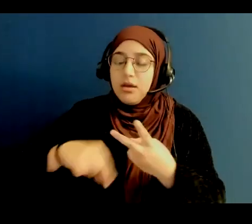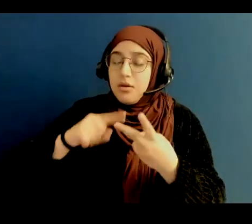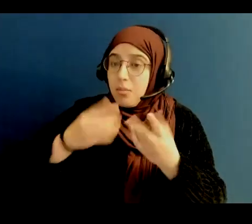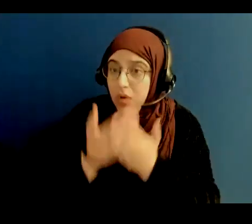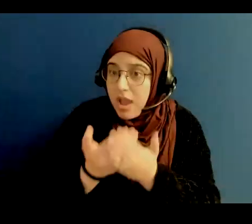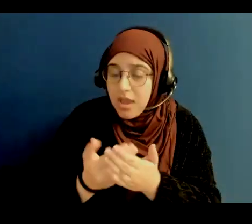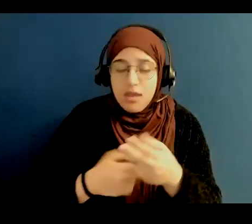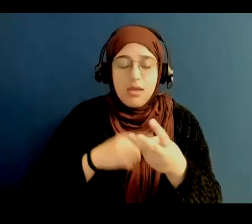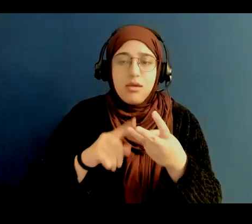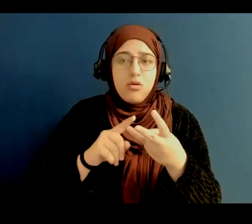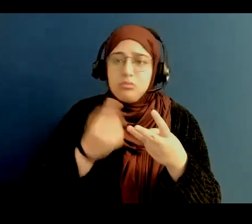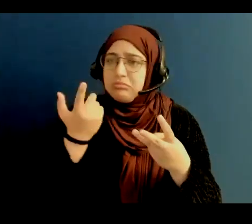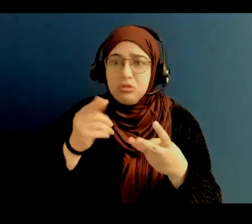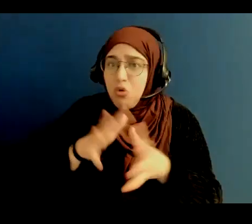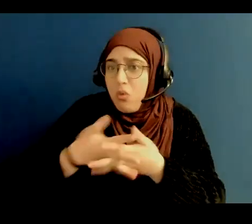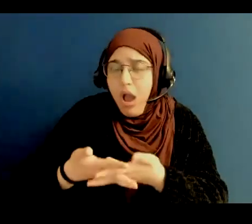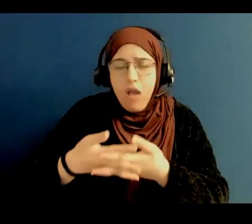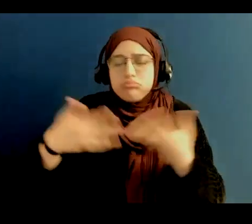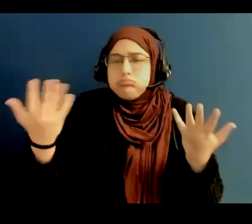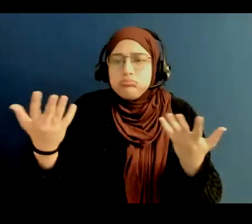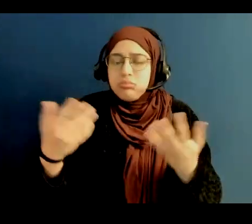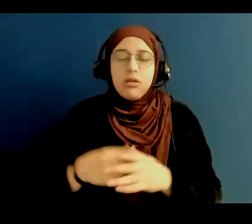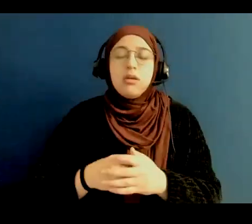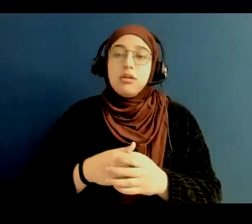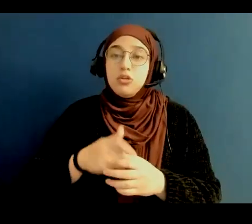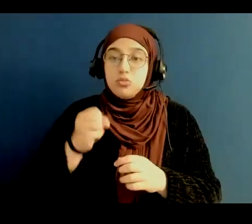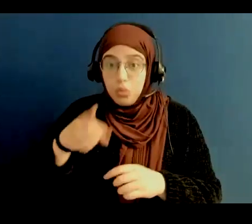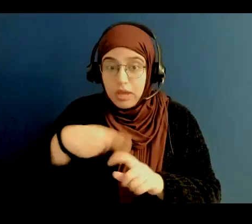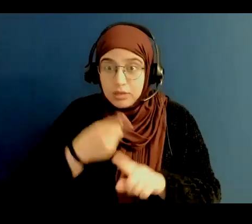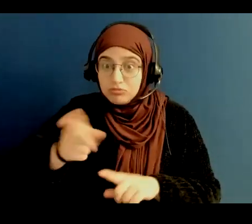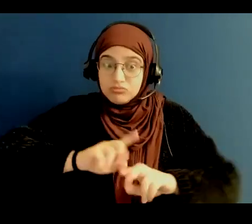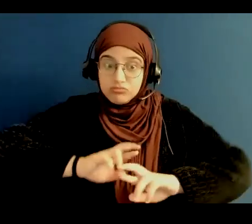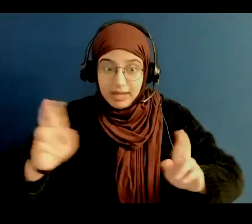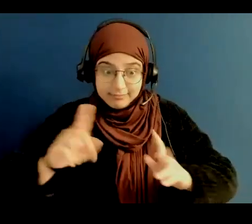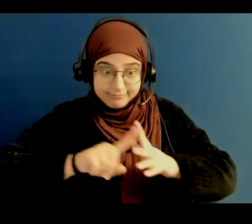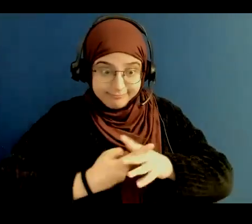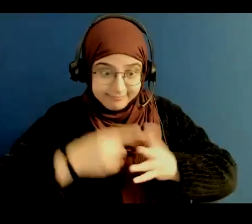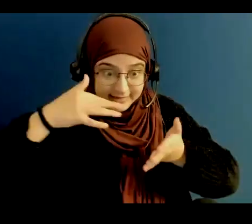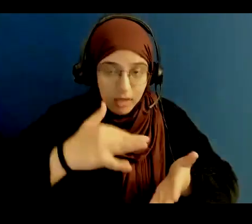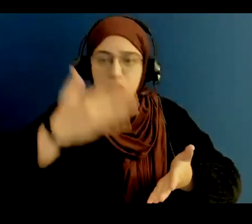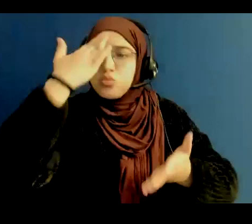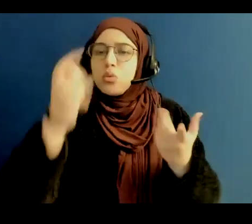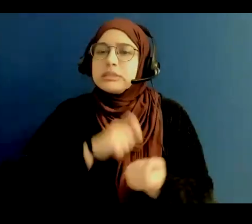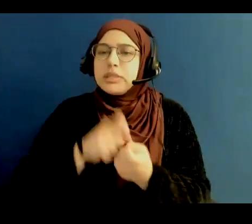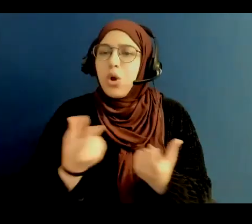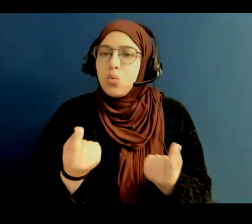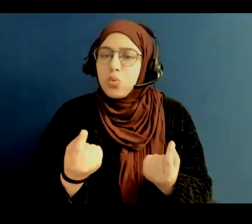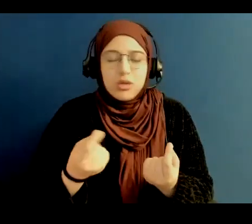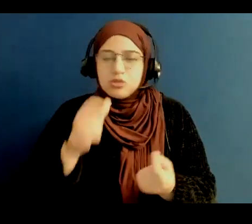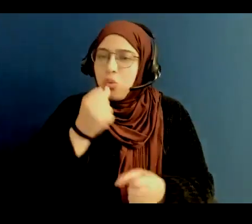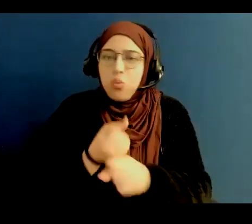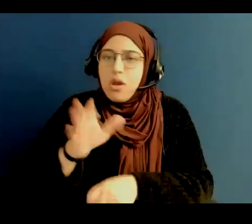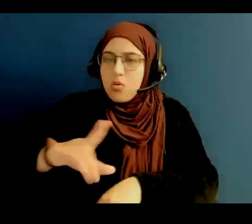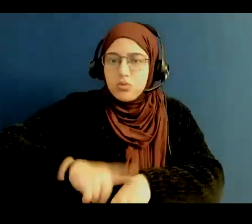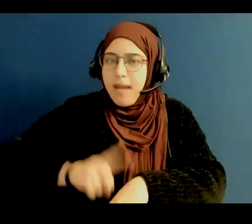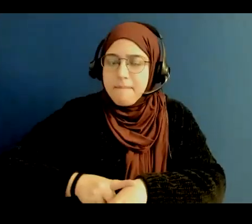Quran. So when you come to study, you know exactly what you need to do and you don't waste any unnecessary time.